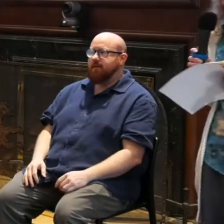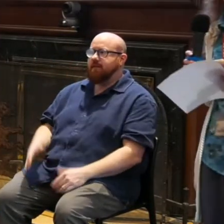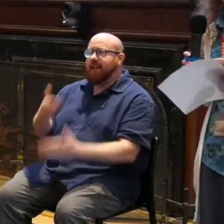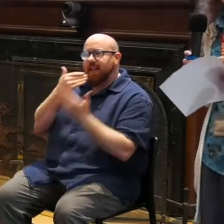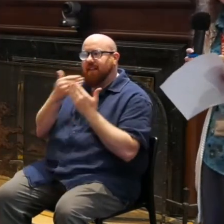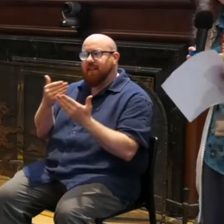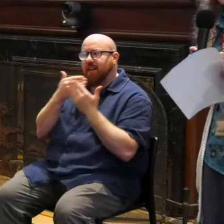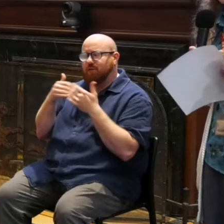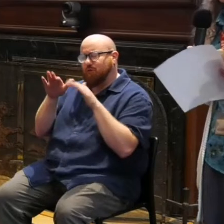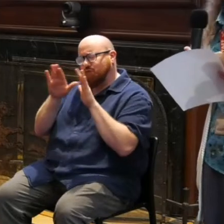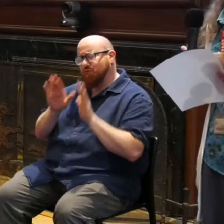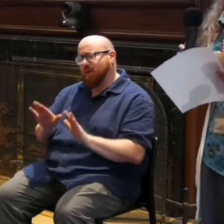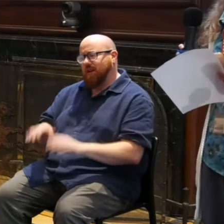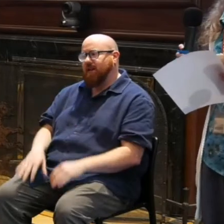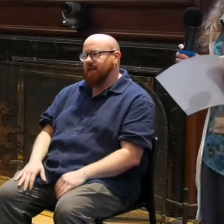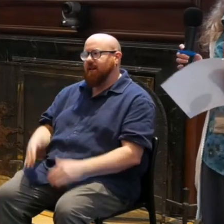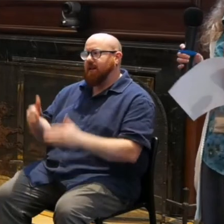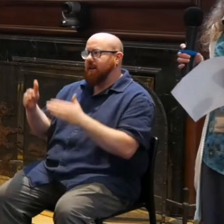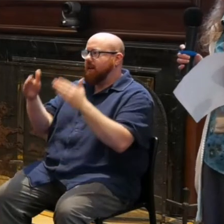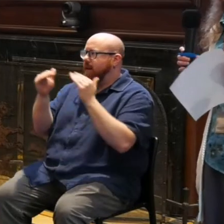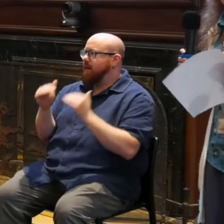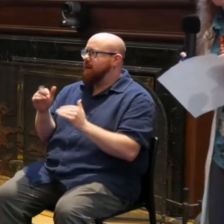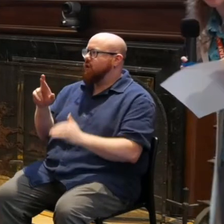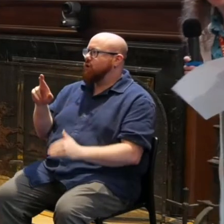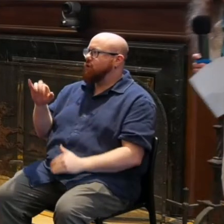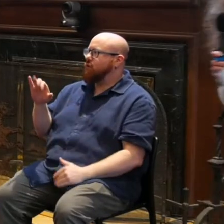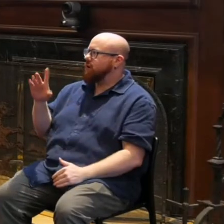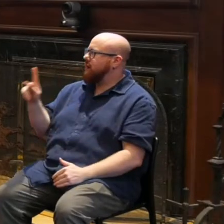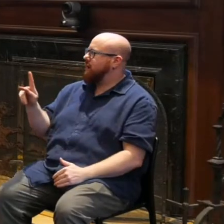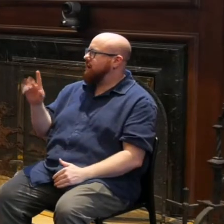Thank you. That was great. Next up, Rick Connor.